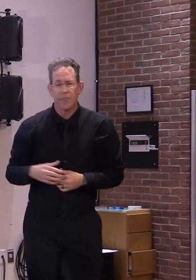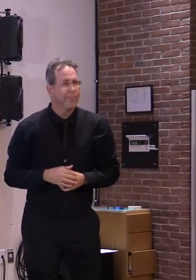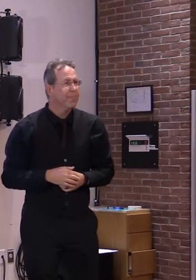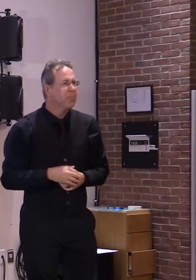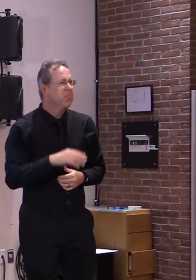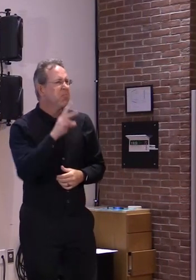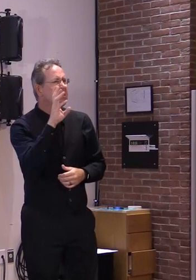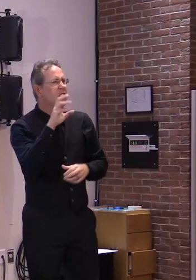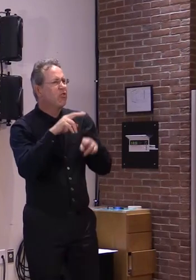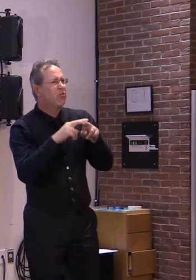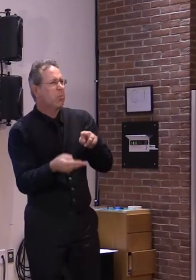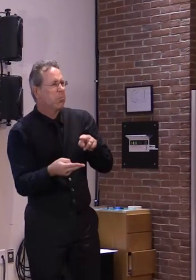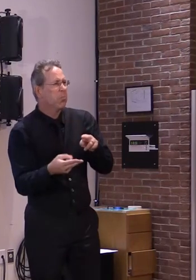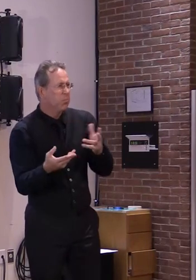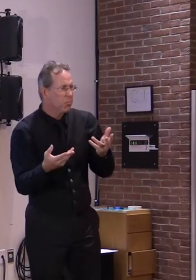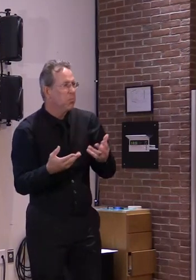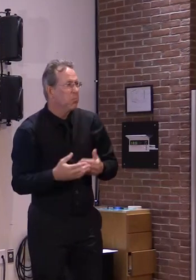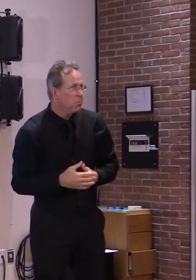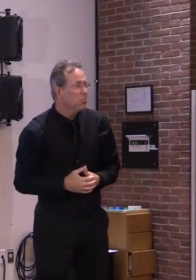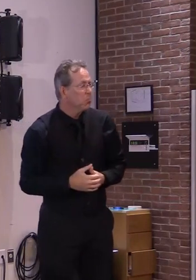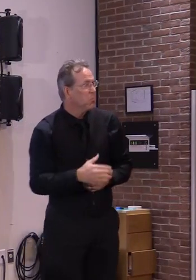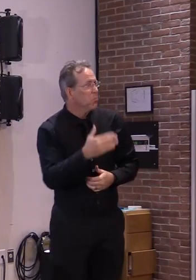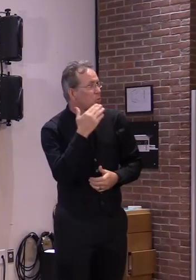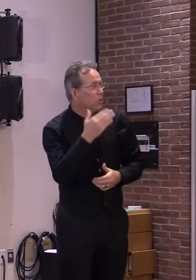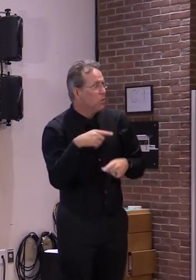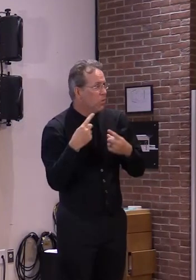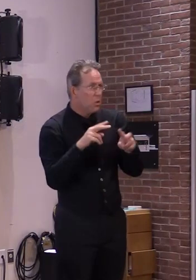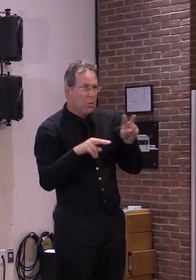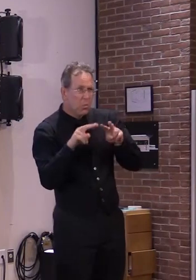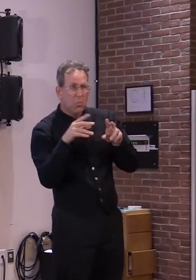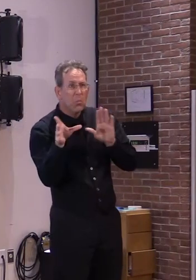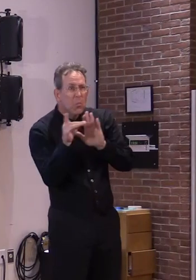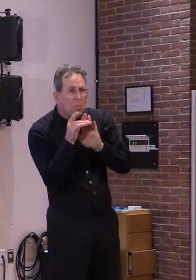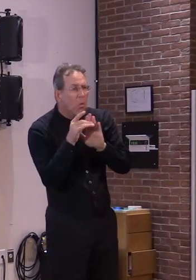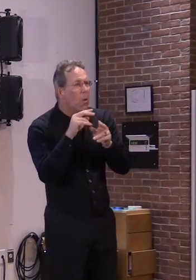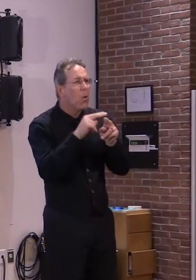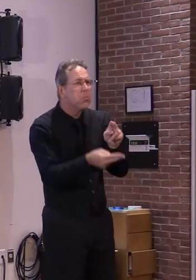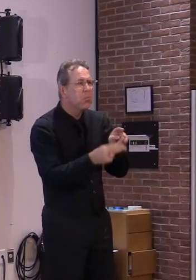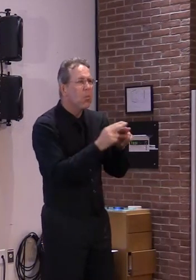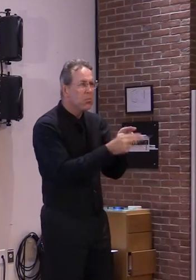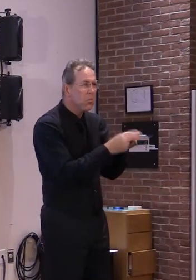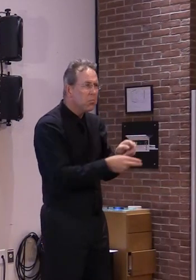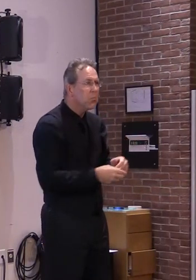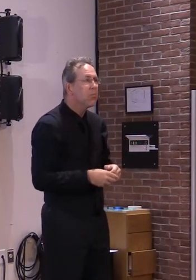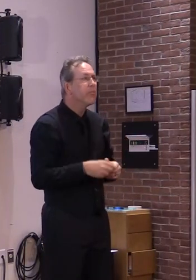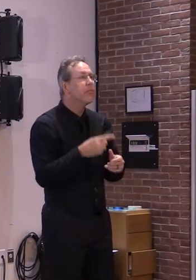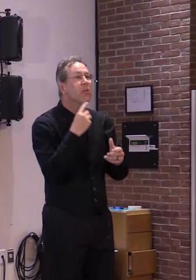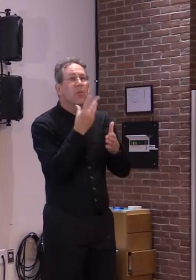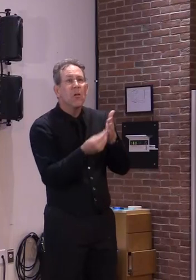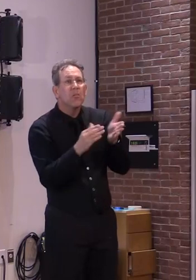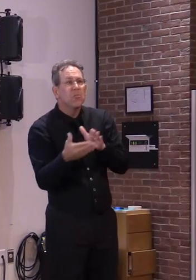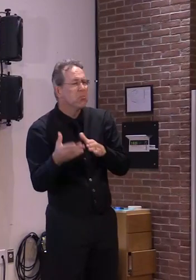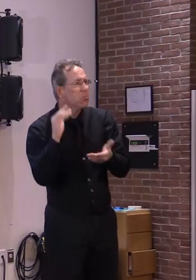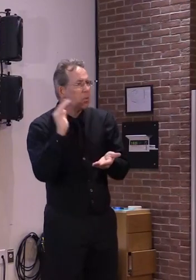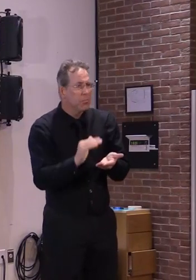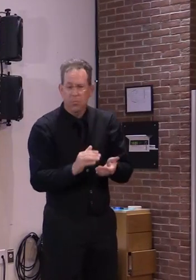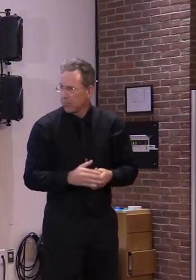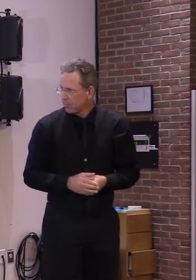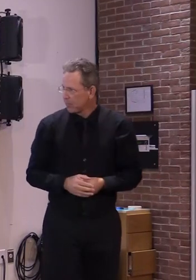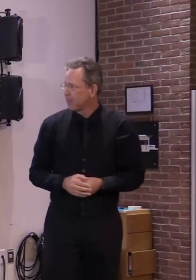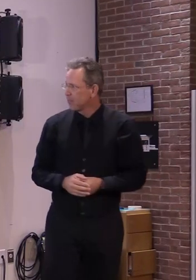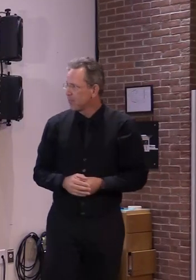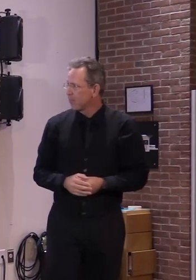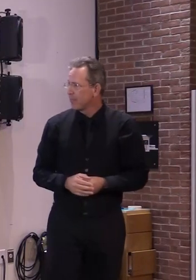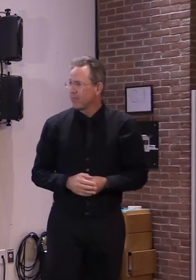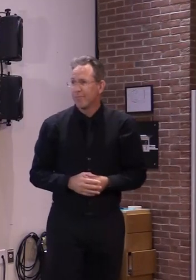cases, hospitalizations, and fatalities all trending down. Cases this week just totaled over 4,000 for the